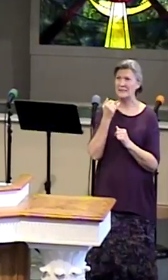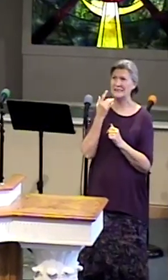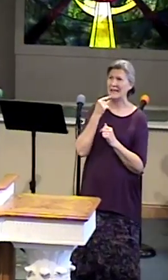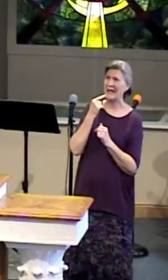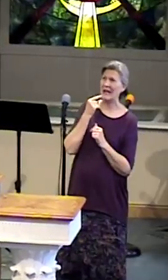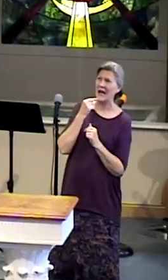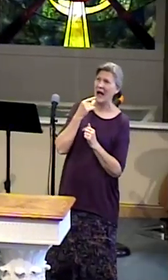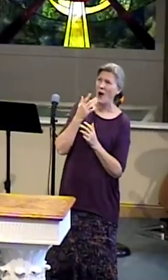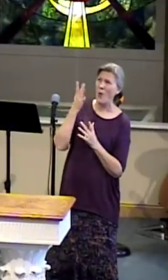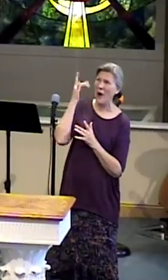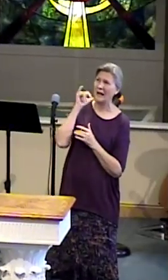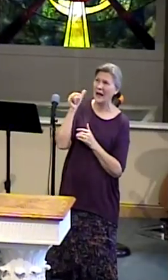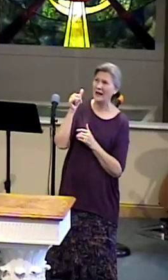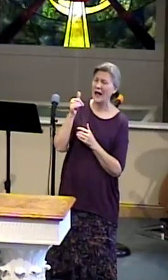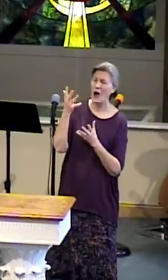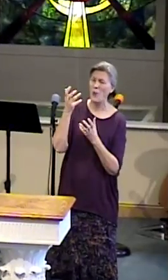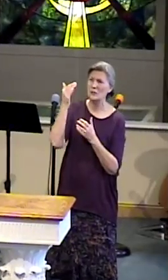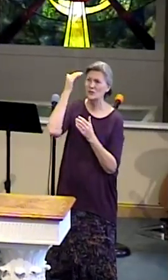all. I want it all.